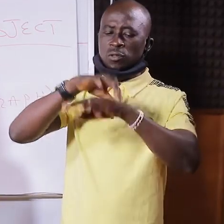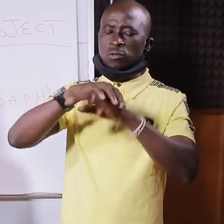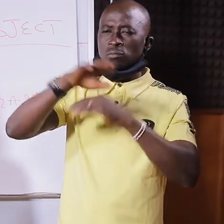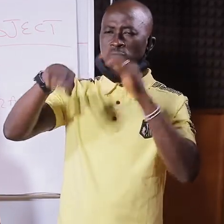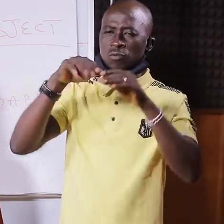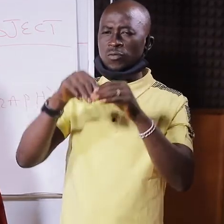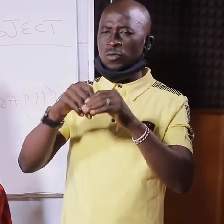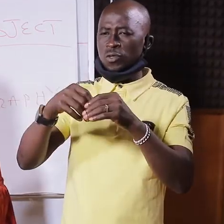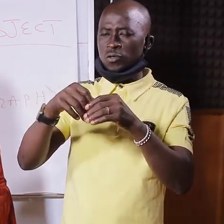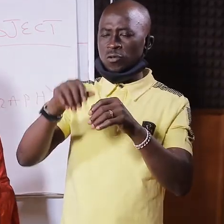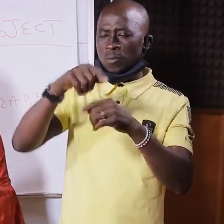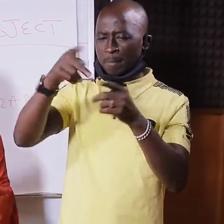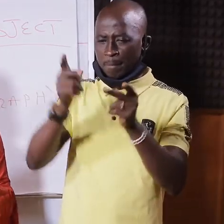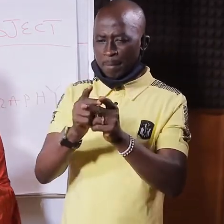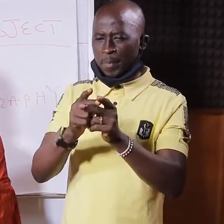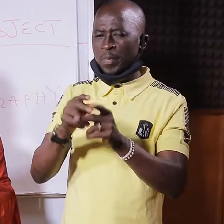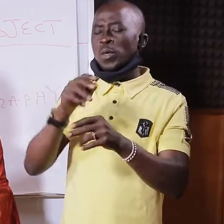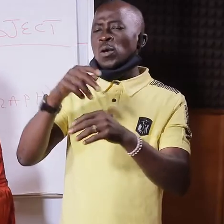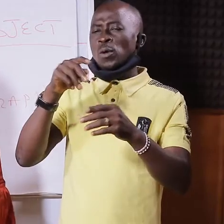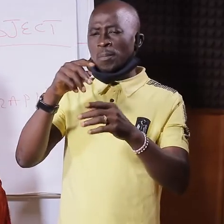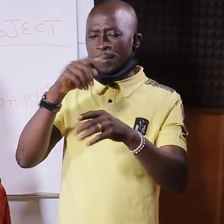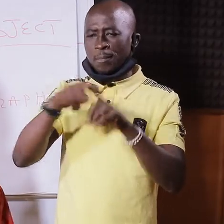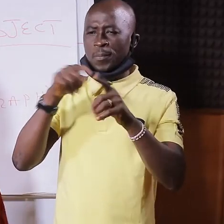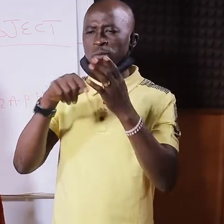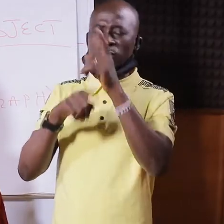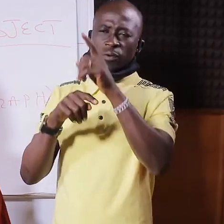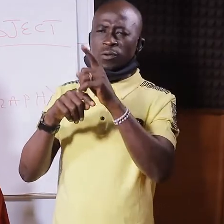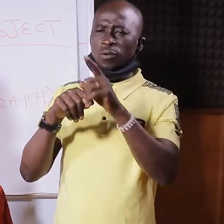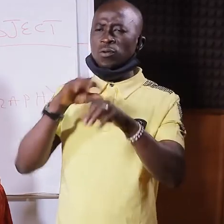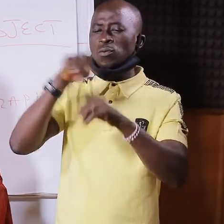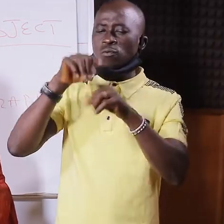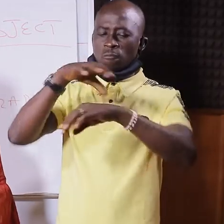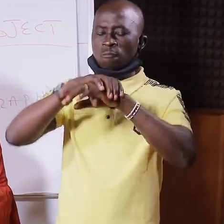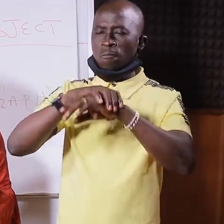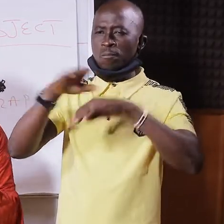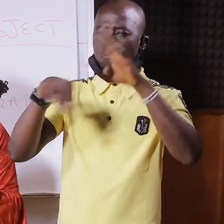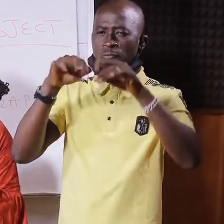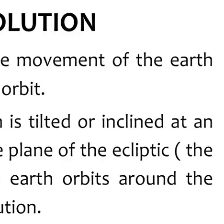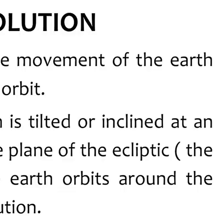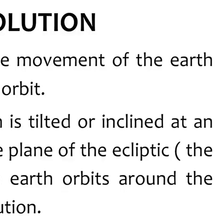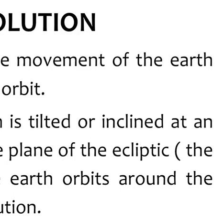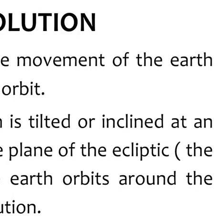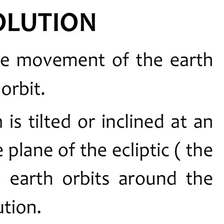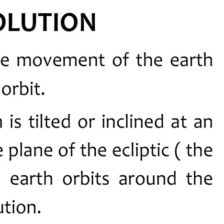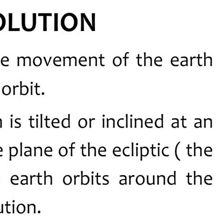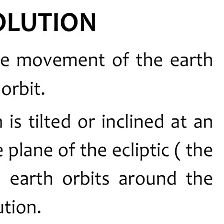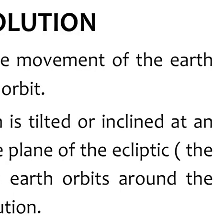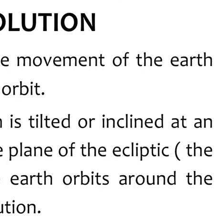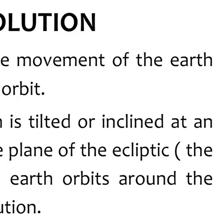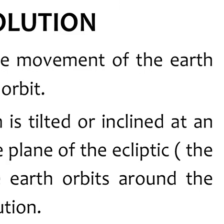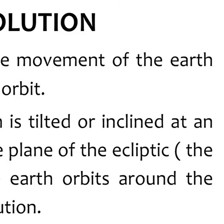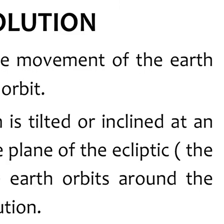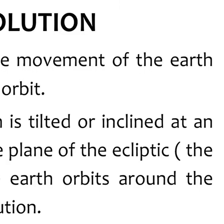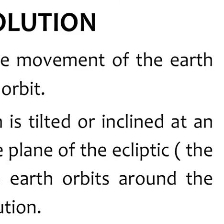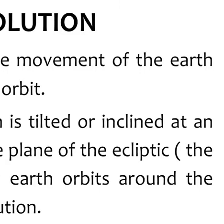on its axis, while revolution is when the Earth moves on its orbit. Revolution of the